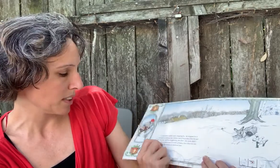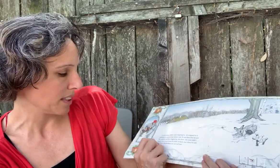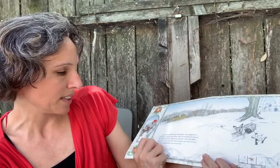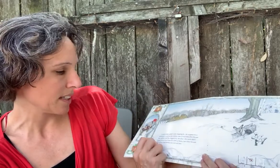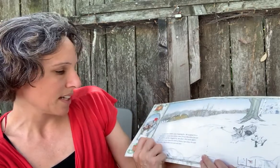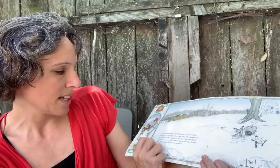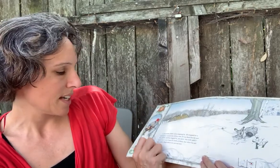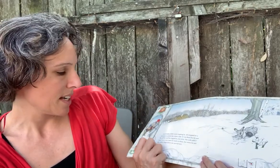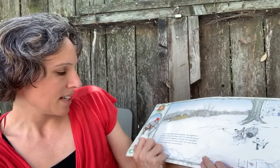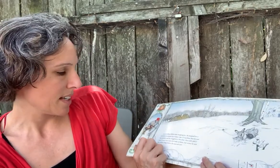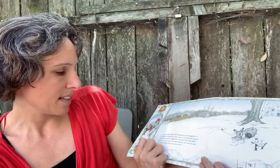didn't